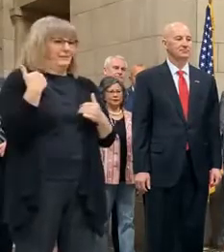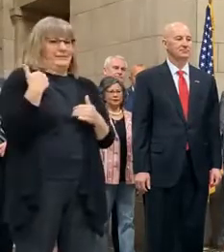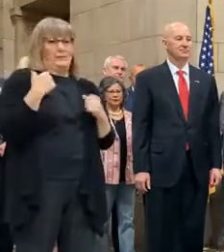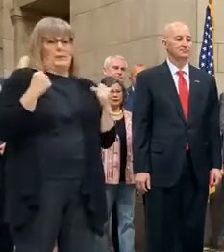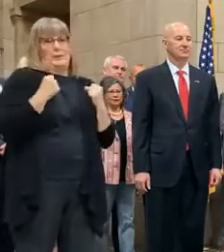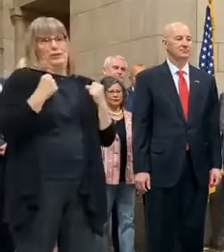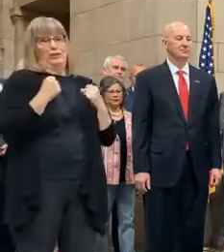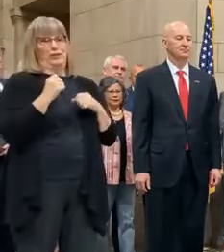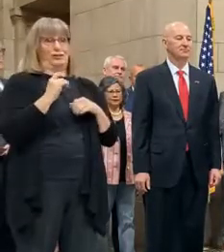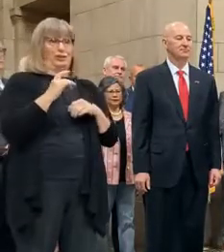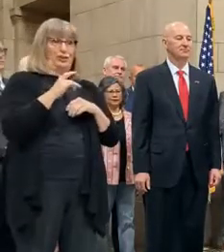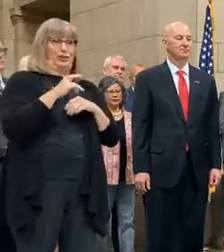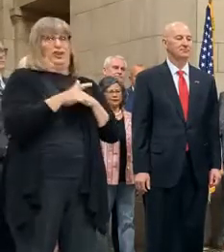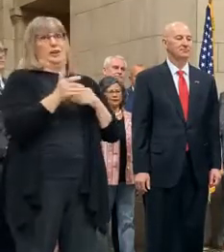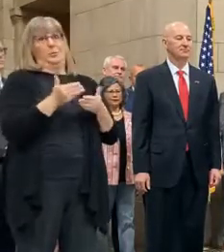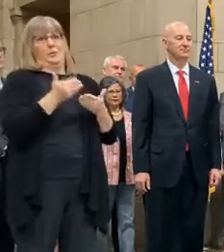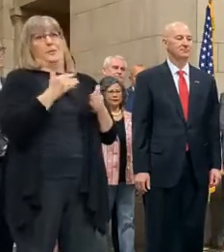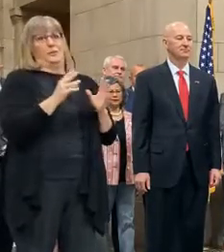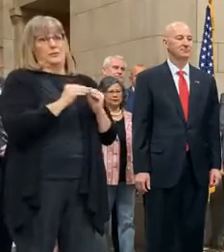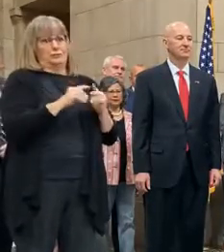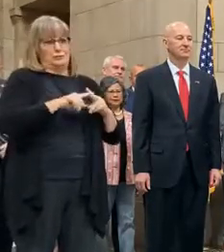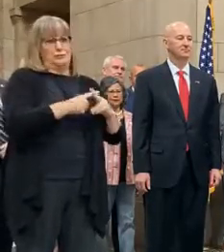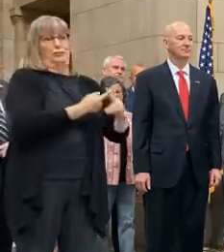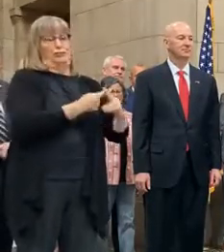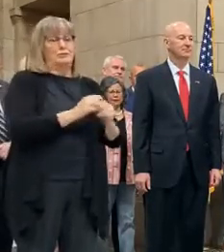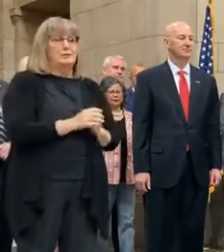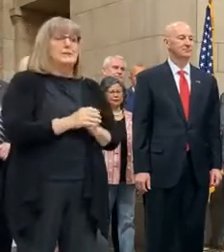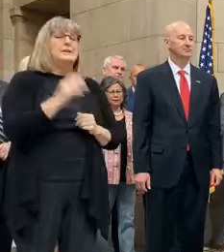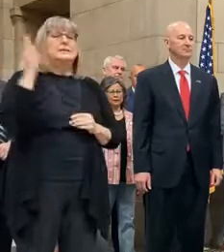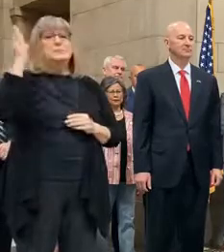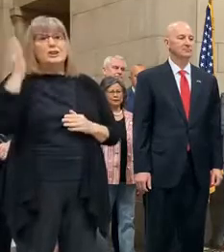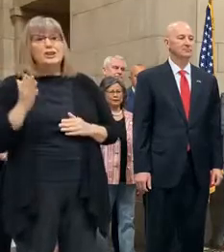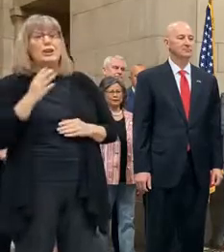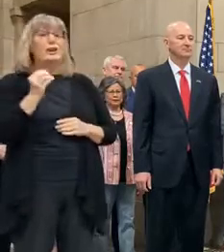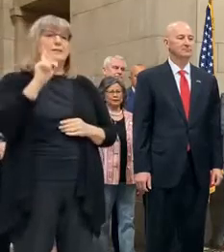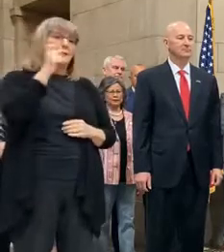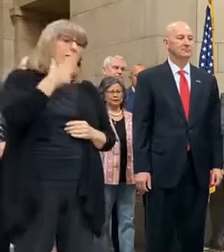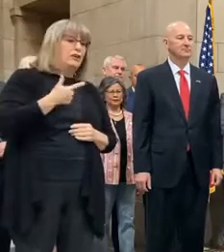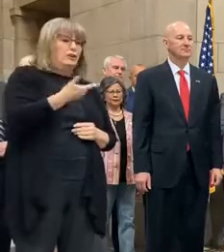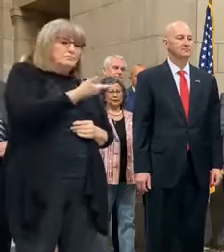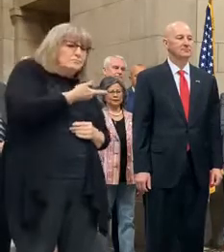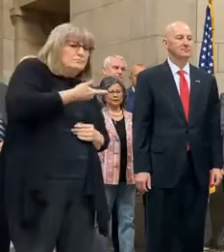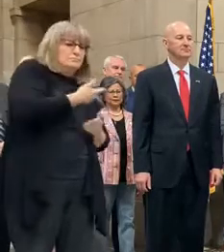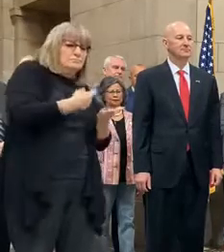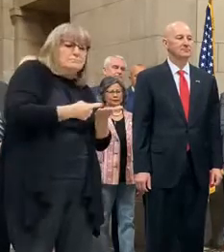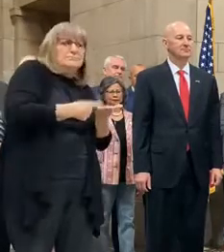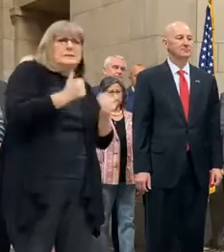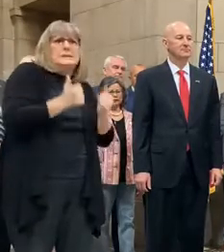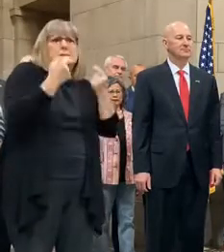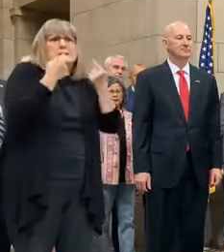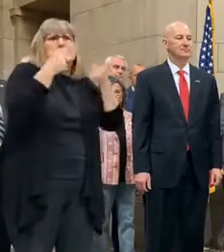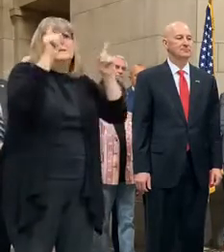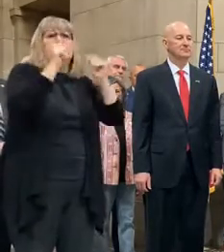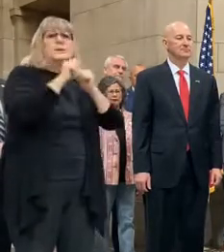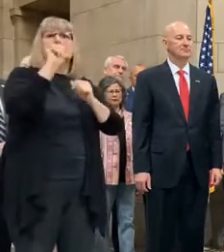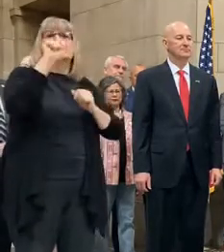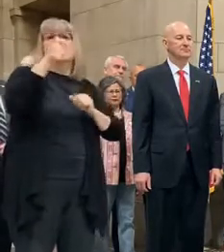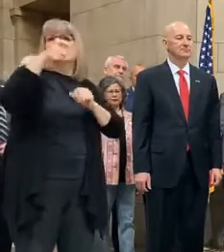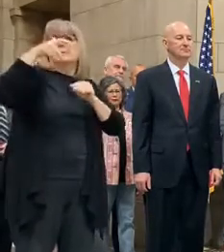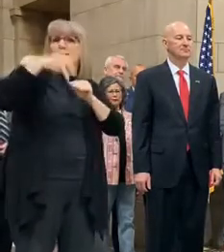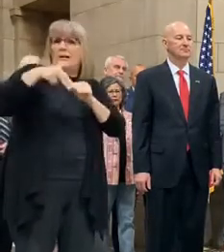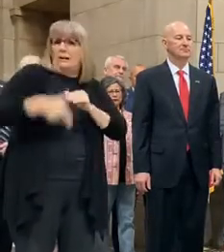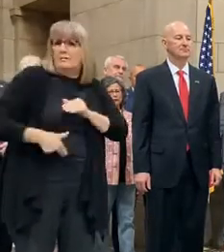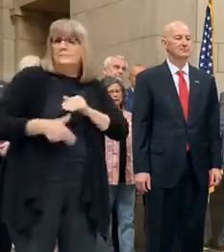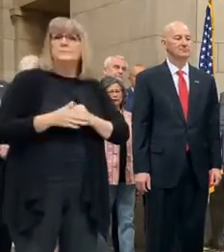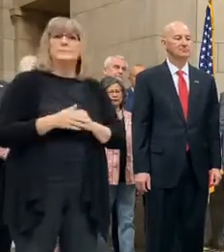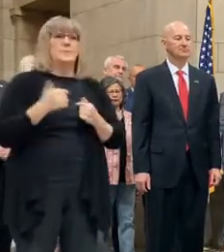winter, very early, before session began, both Speaker Hilgers and the governor and I talked about what we could accomplish with tax cuts. And a lot of what